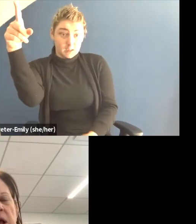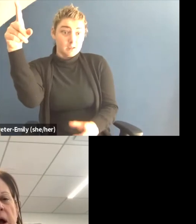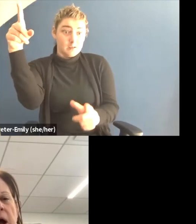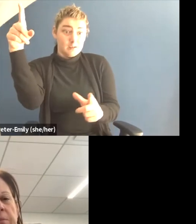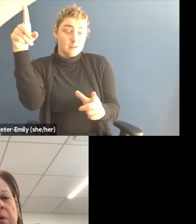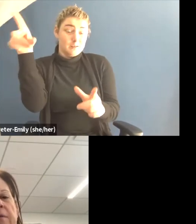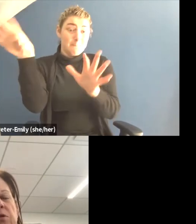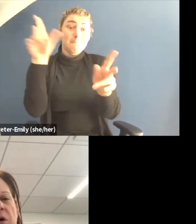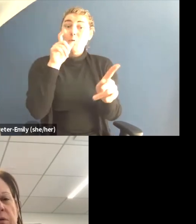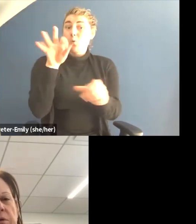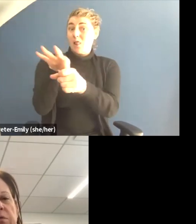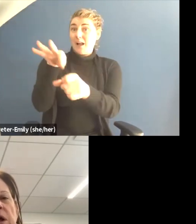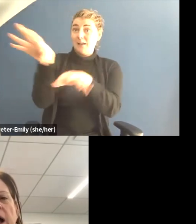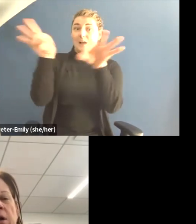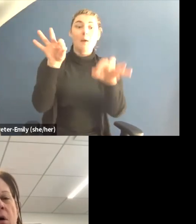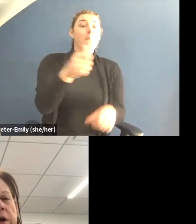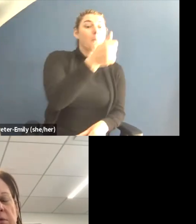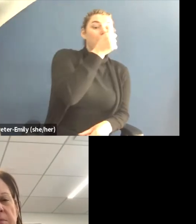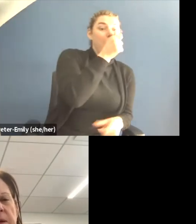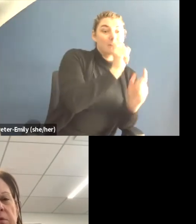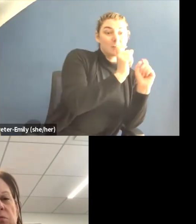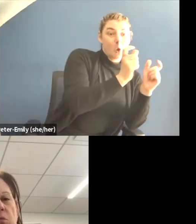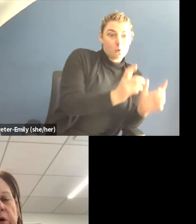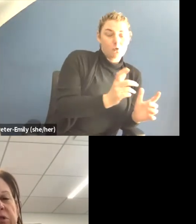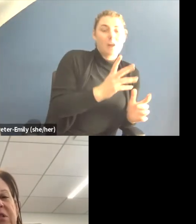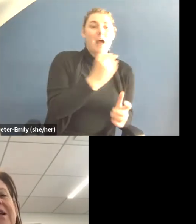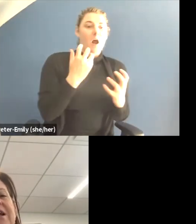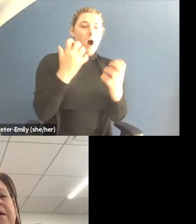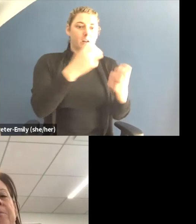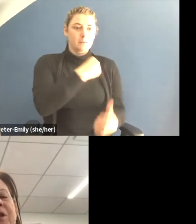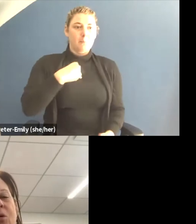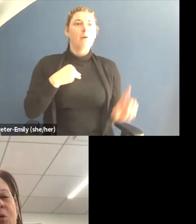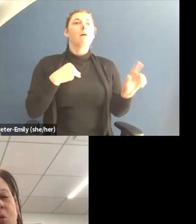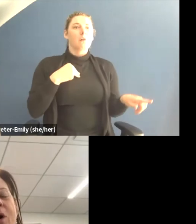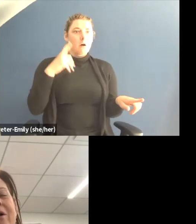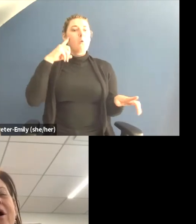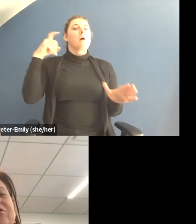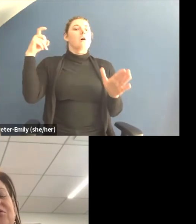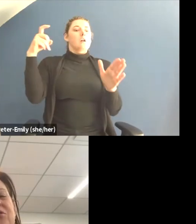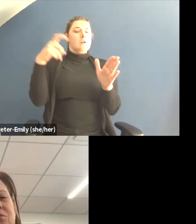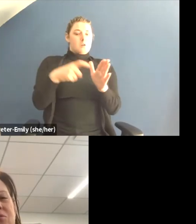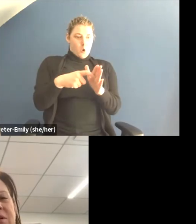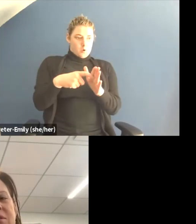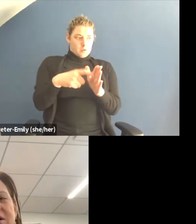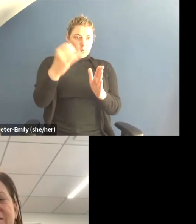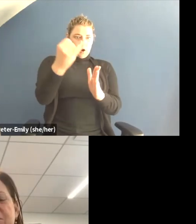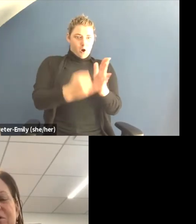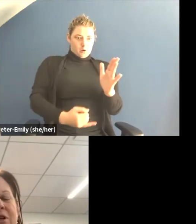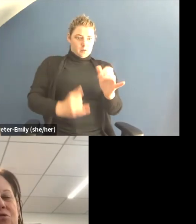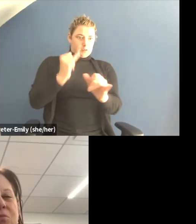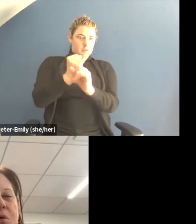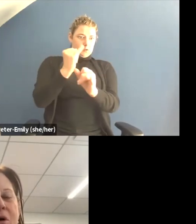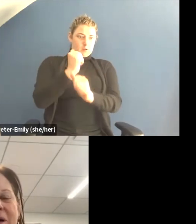officials, and private donors and audience members will see what arts institutions,